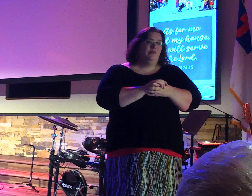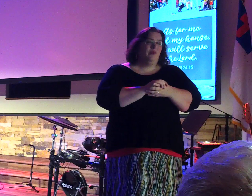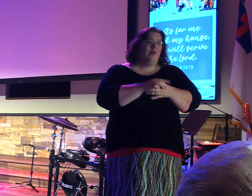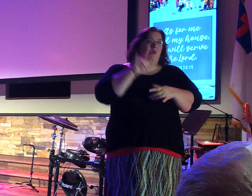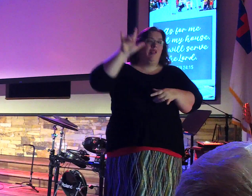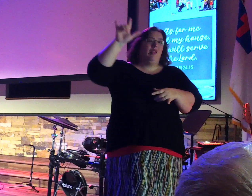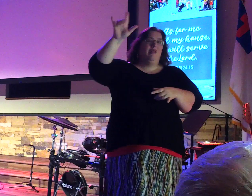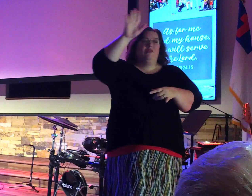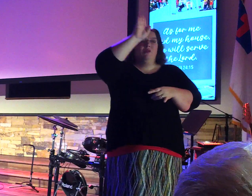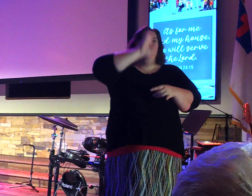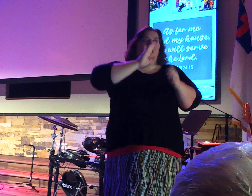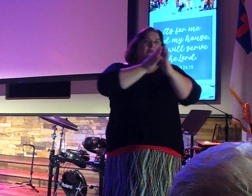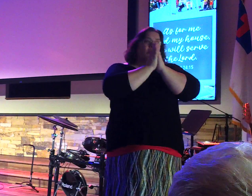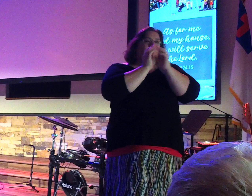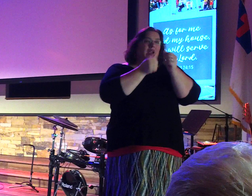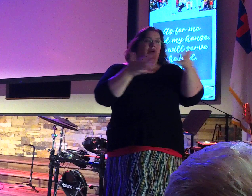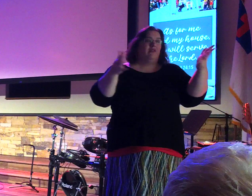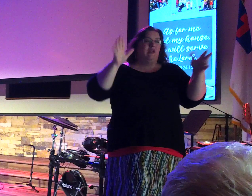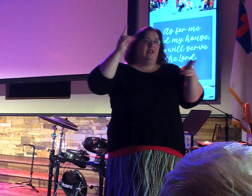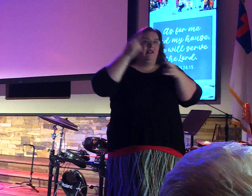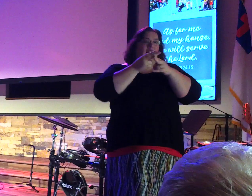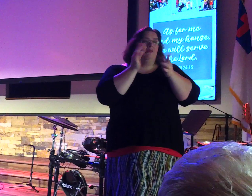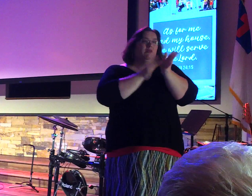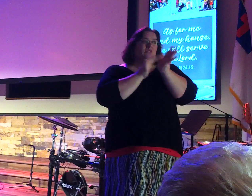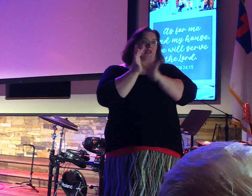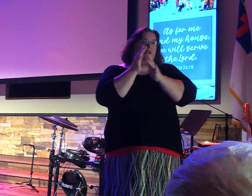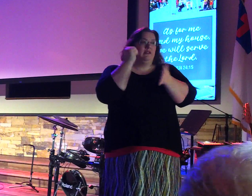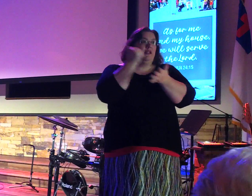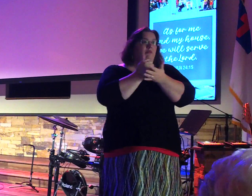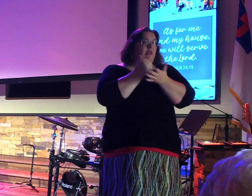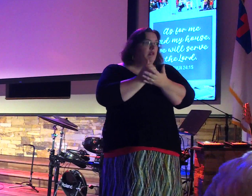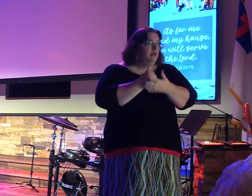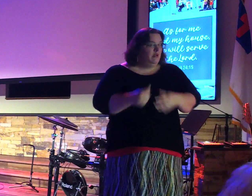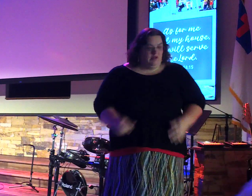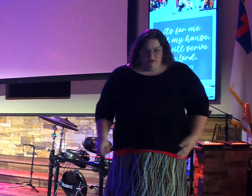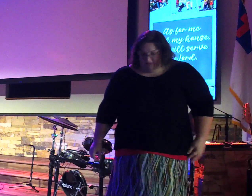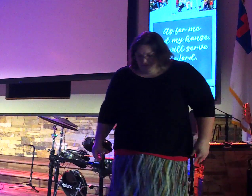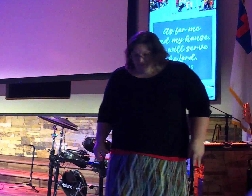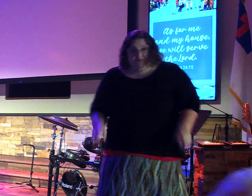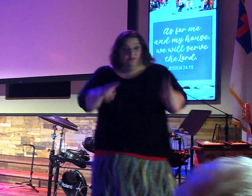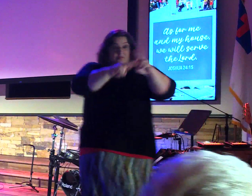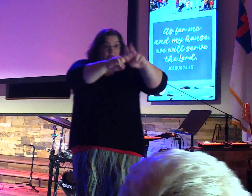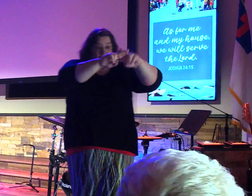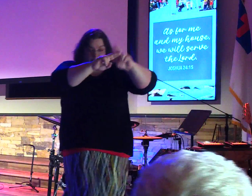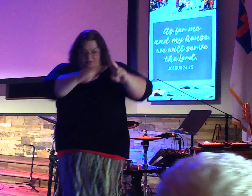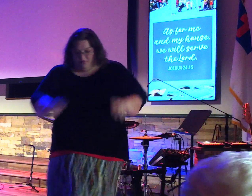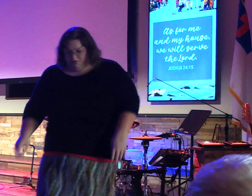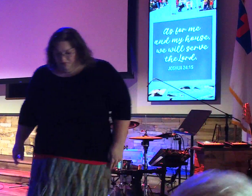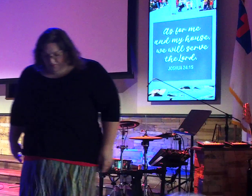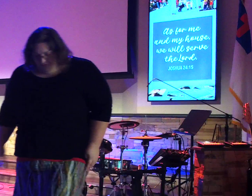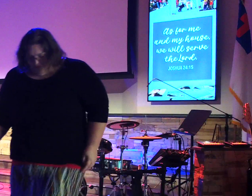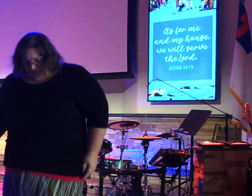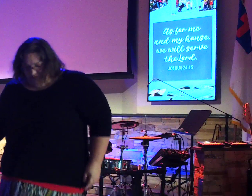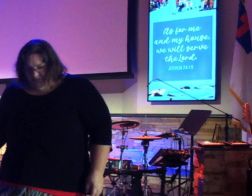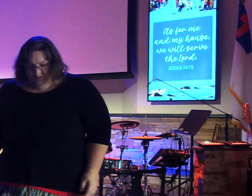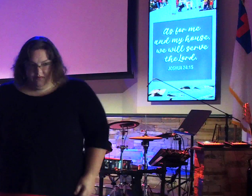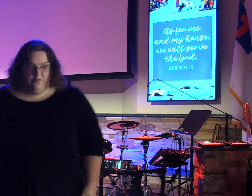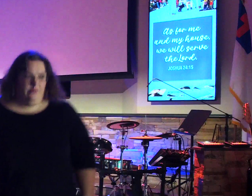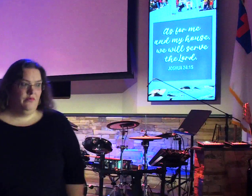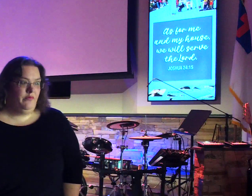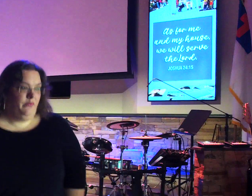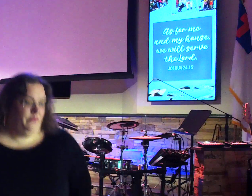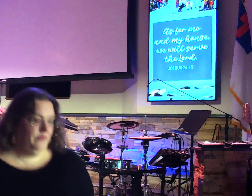We love You, God. We pray all these things in the name of Jesus. Amen. Amen. You can be seated. Go to Ephesians chapter 5 in the